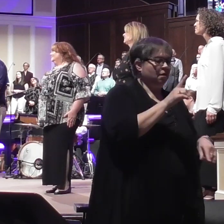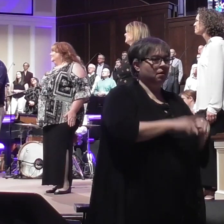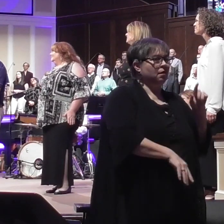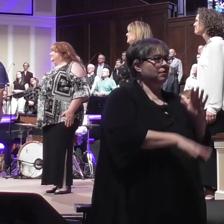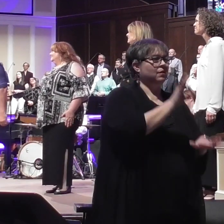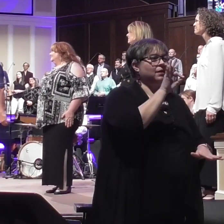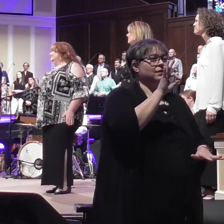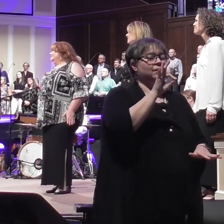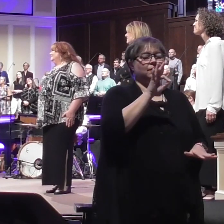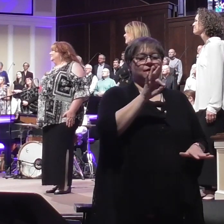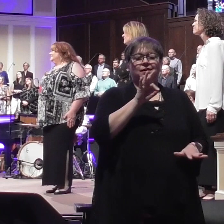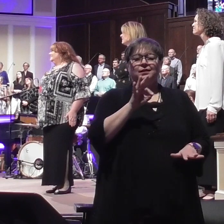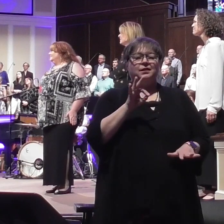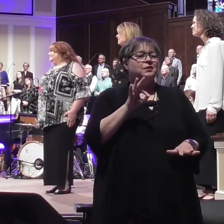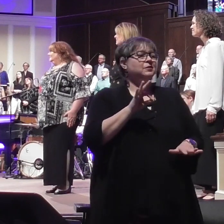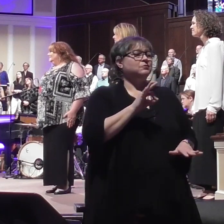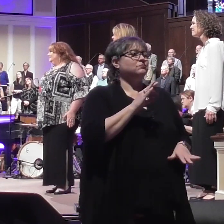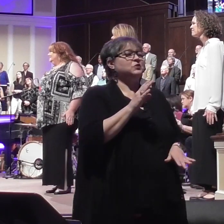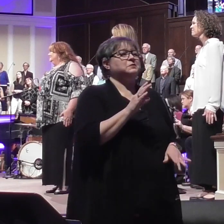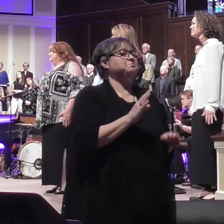You're just